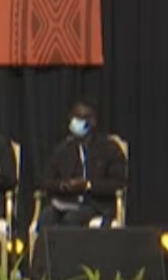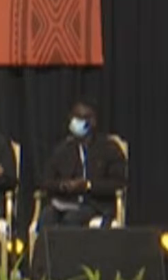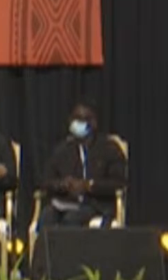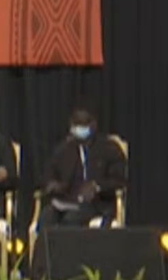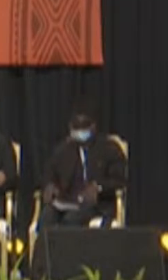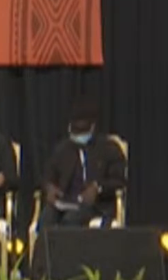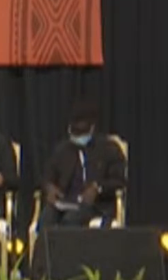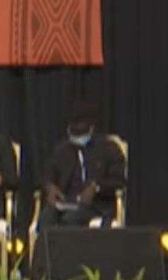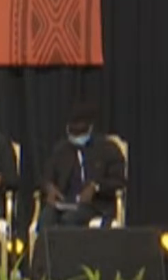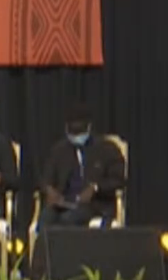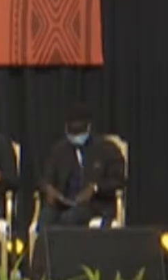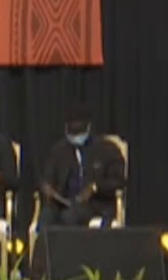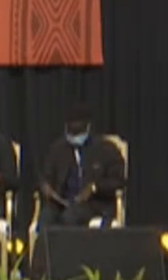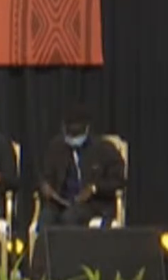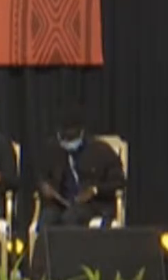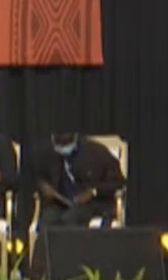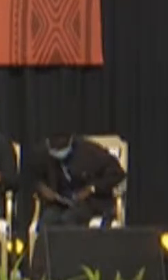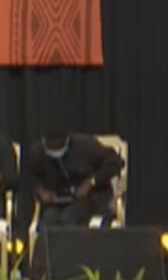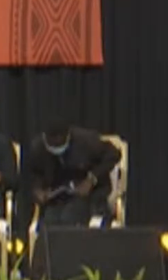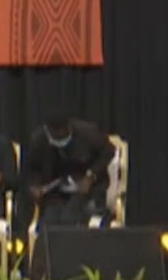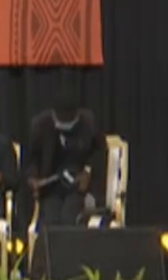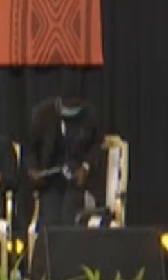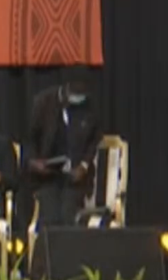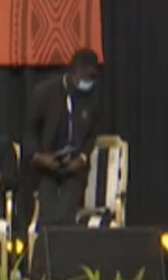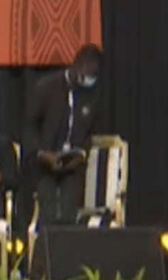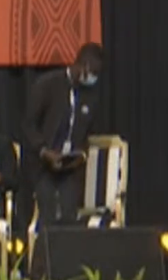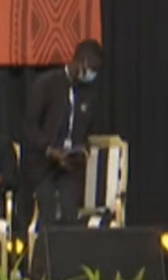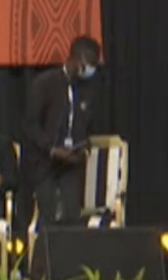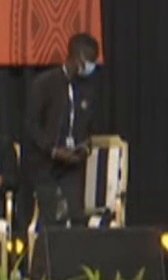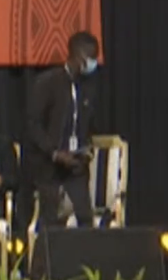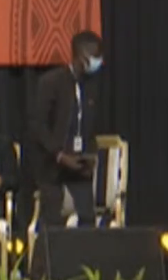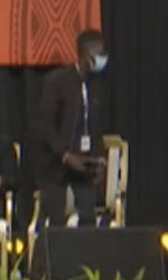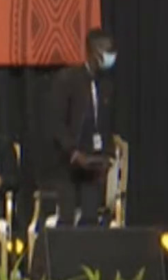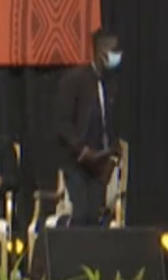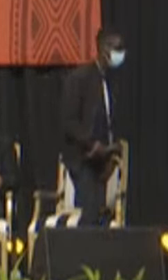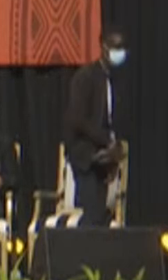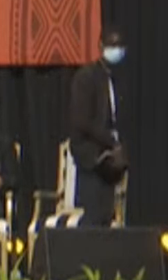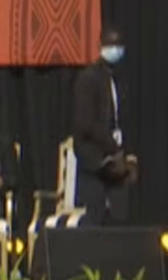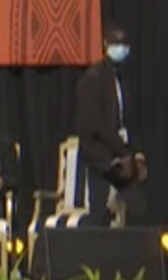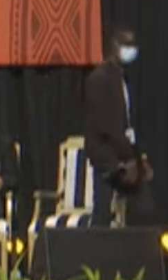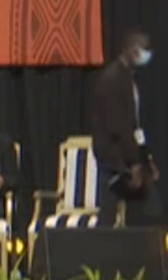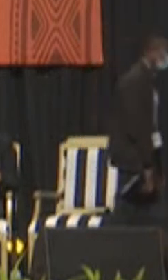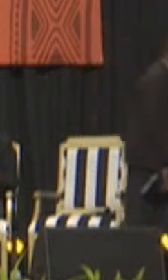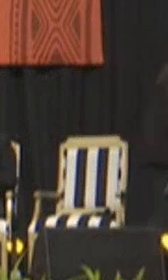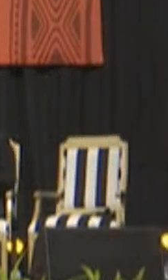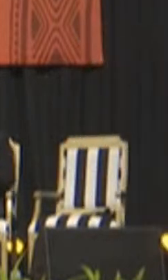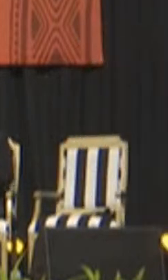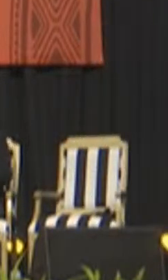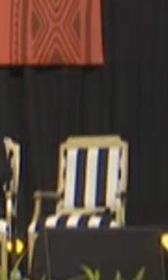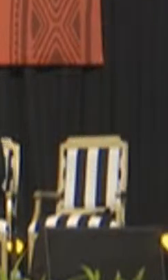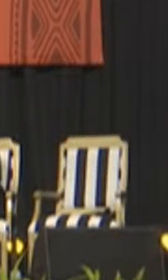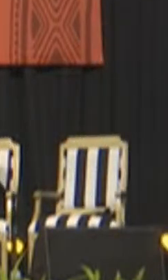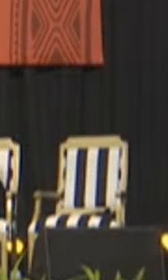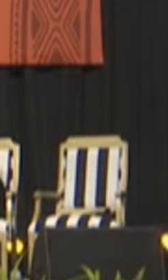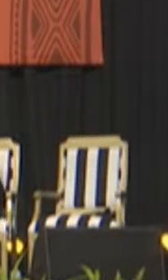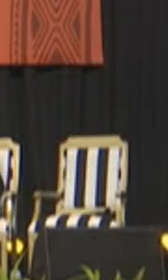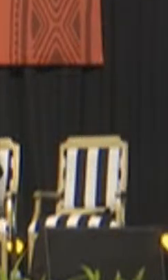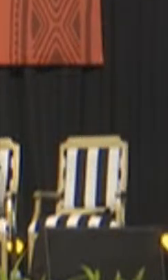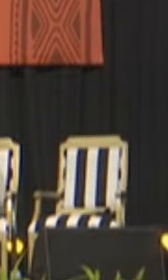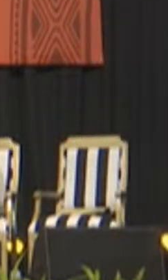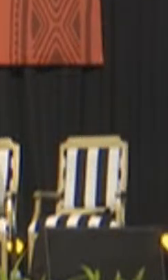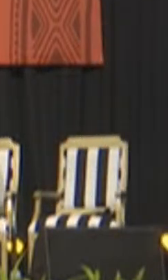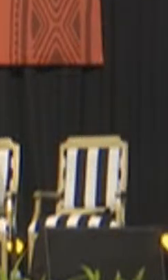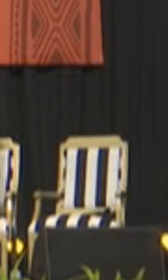to please take a walk down back to the chairs, and then I would call on Mr. Wissing to stay behind, and calling